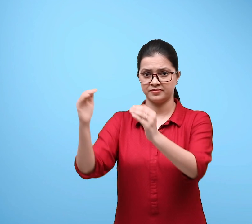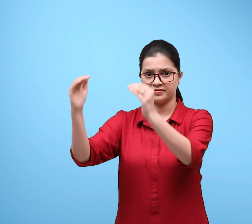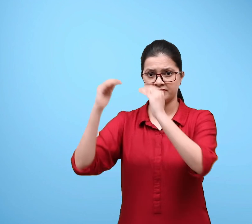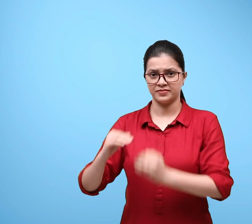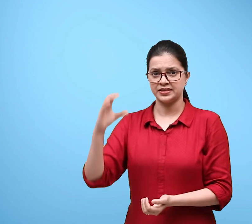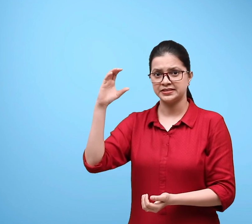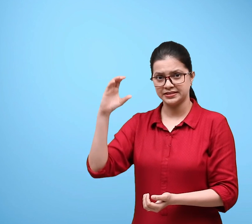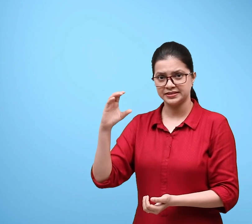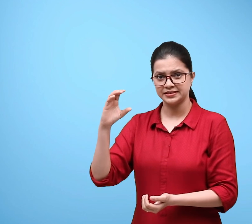C.